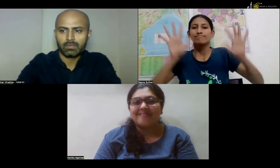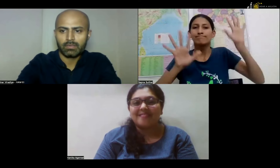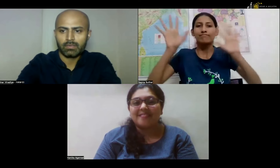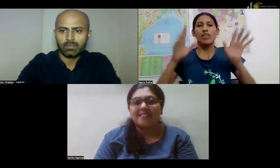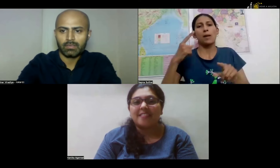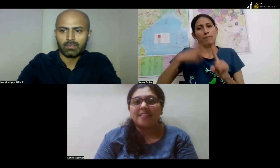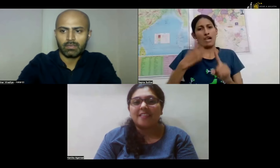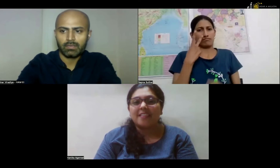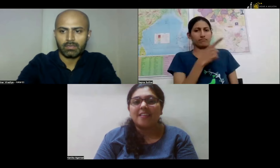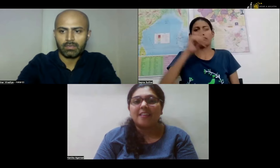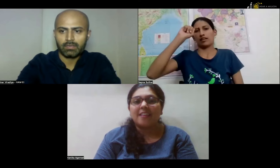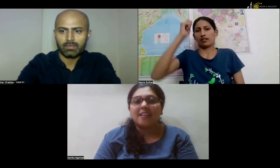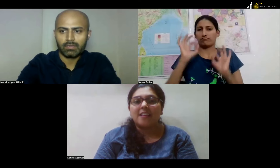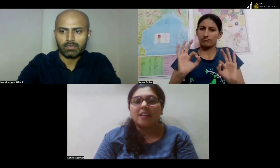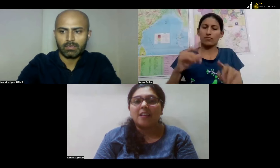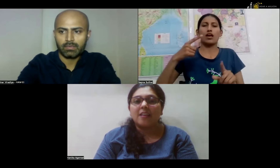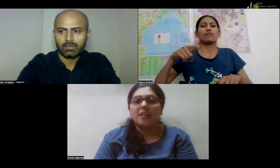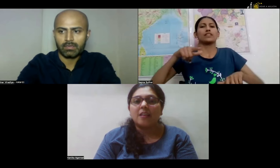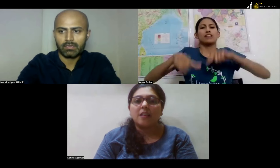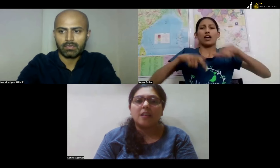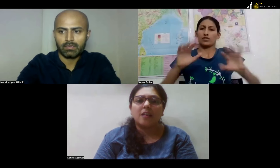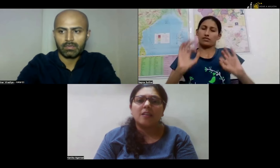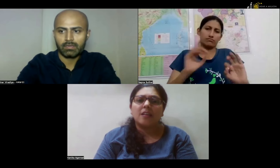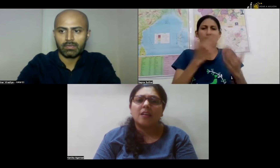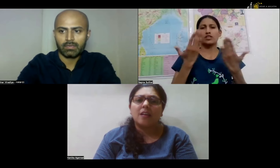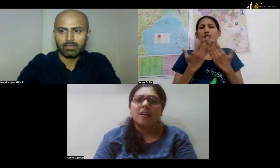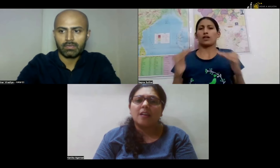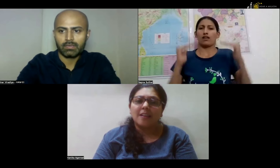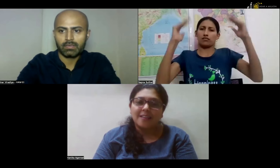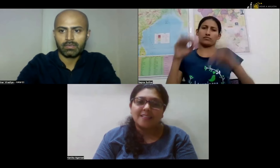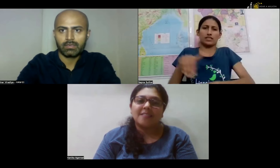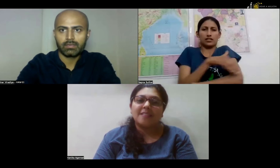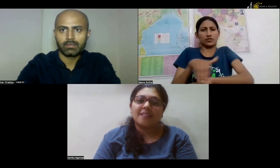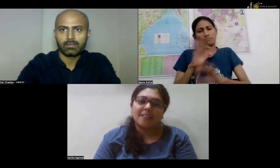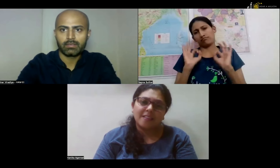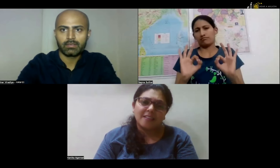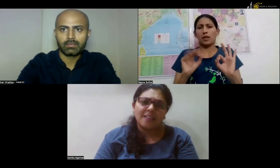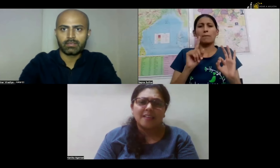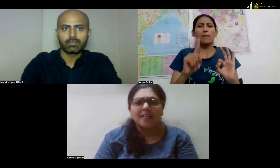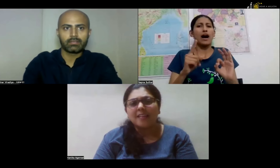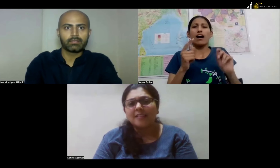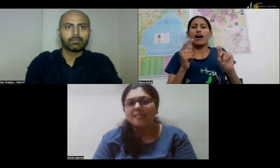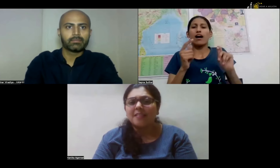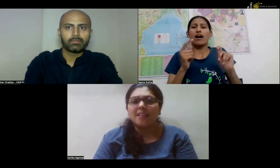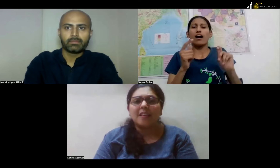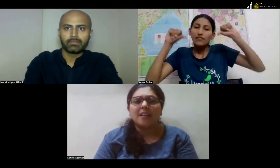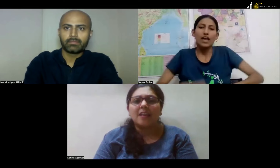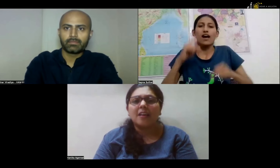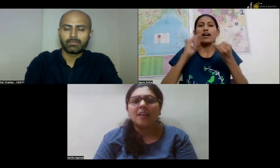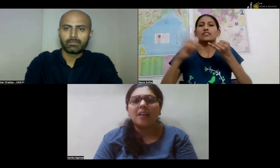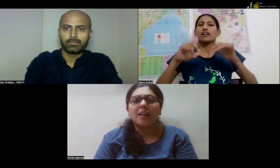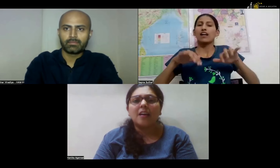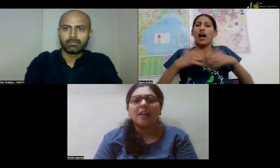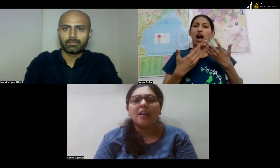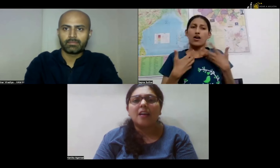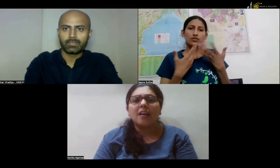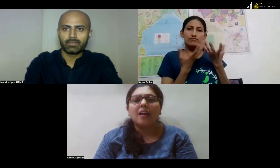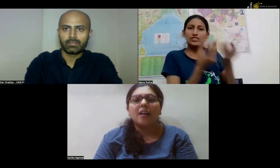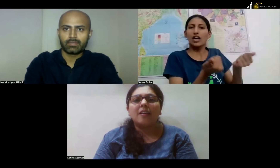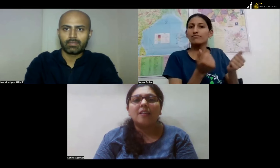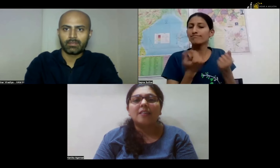their siblings. So how a child can the second child is learning very well, and